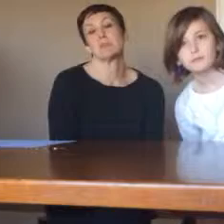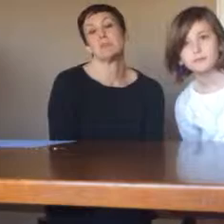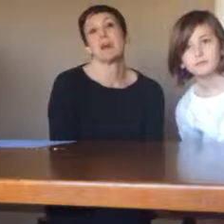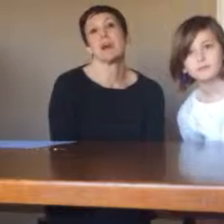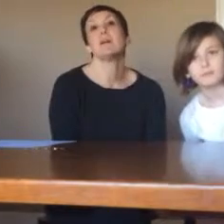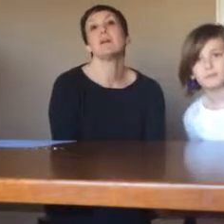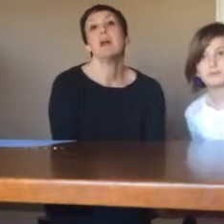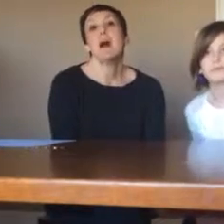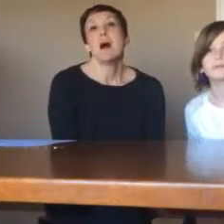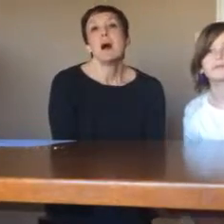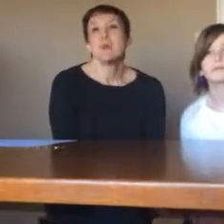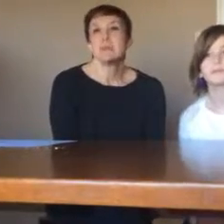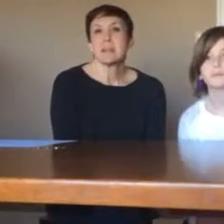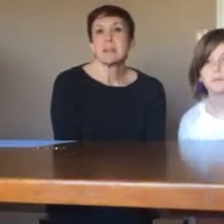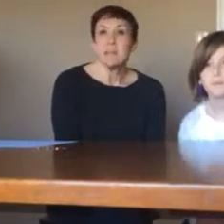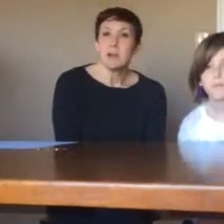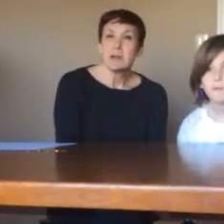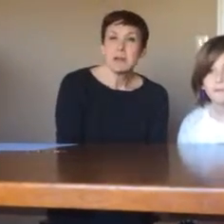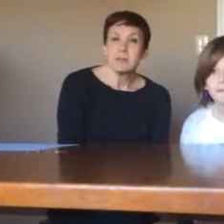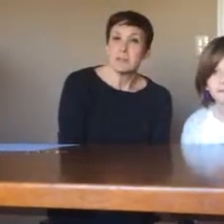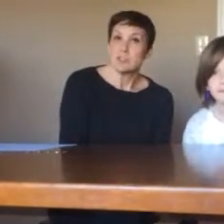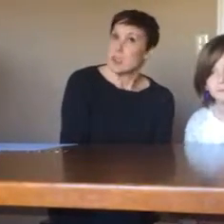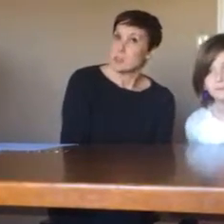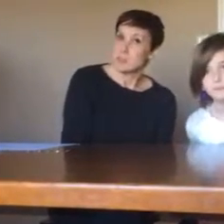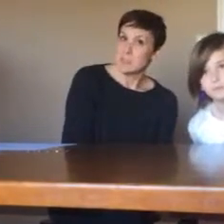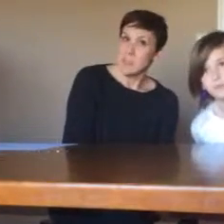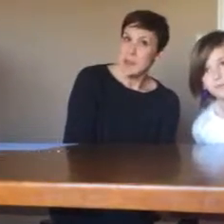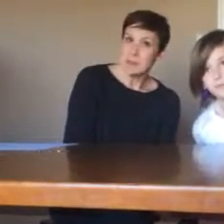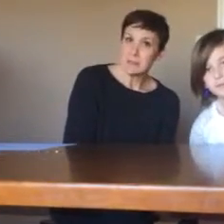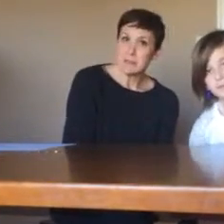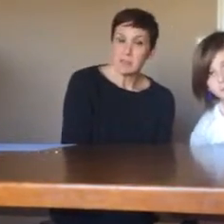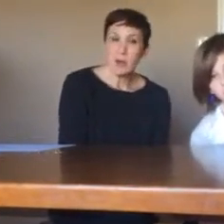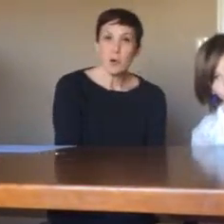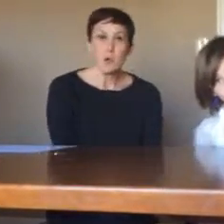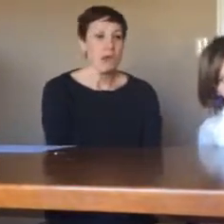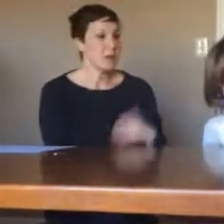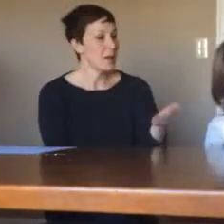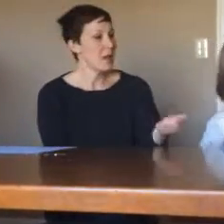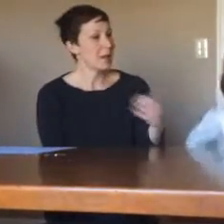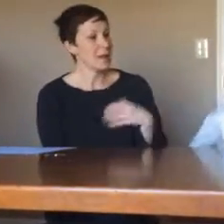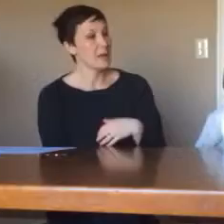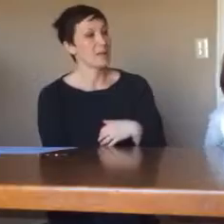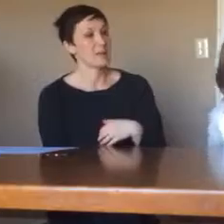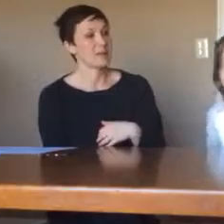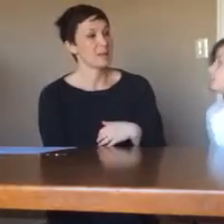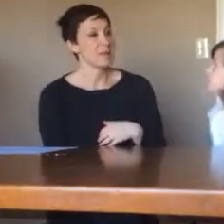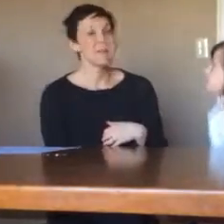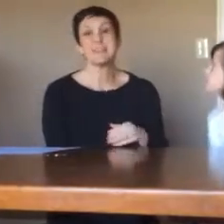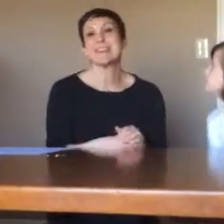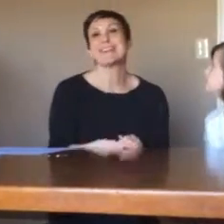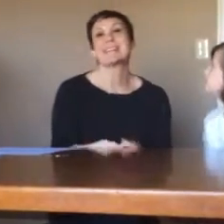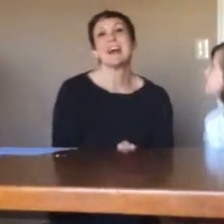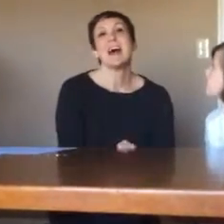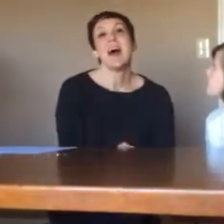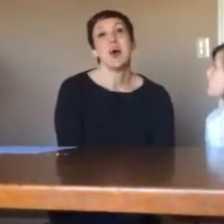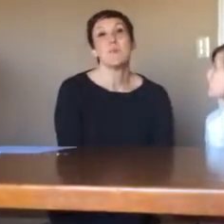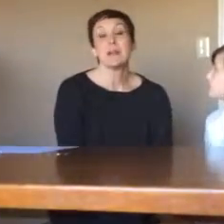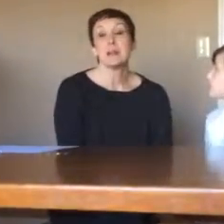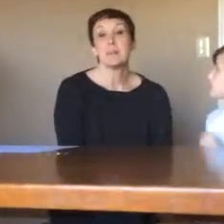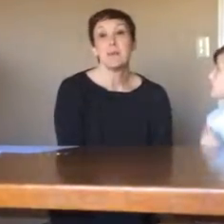discrete trial. The second part is a child's response. So Ella, in this case, when I say